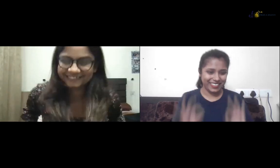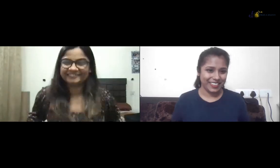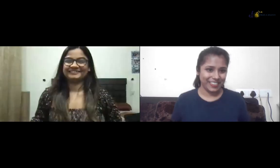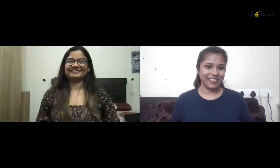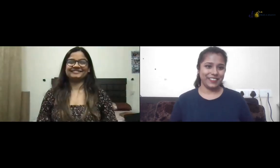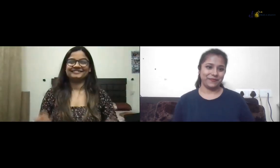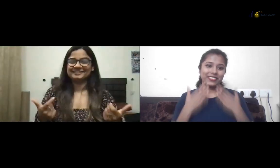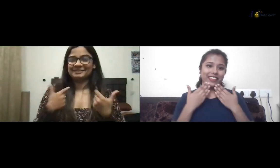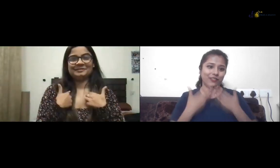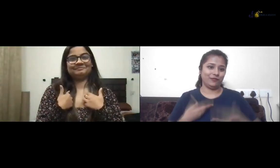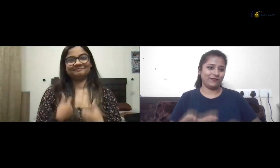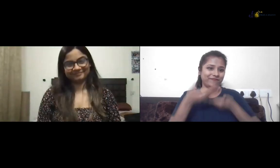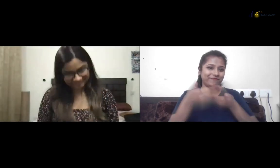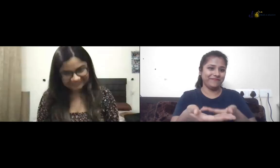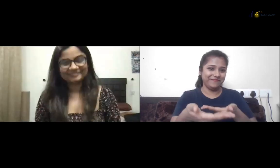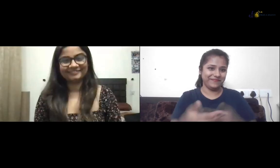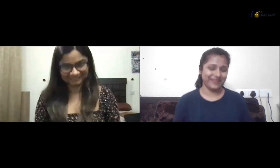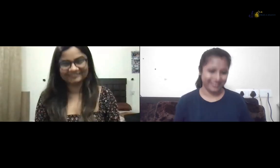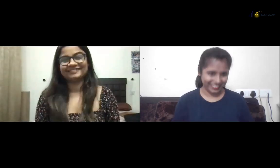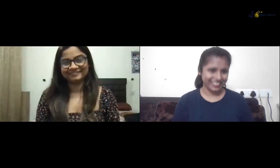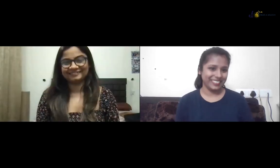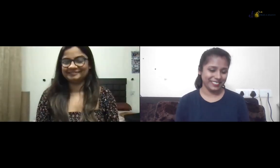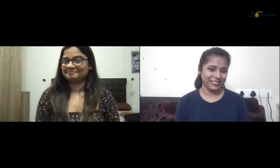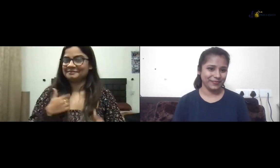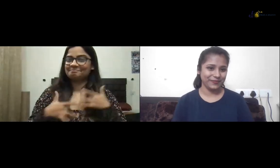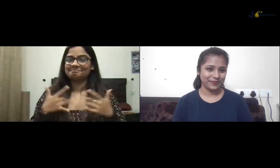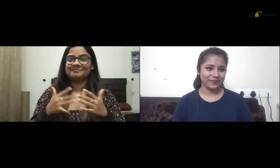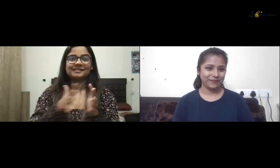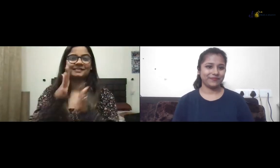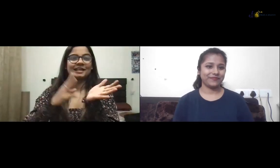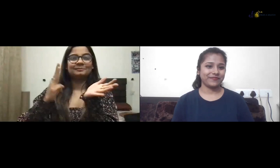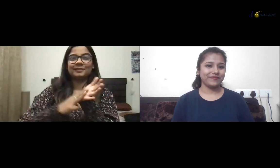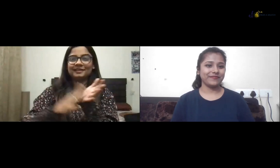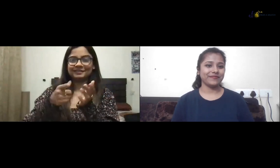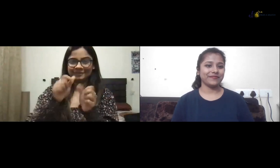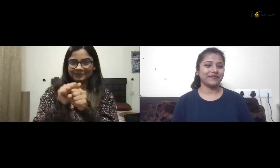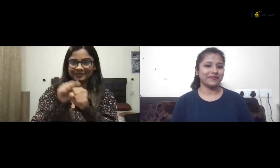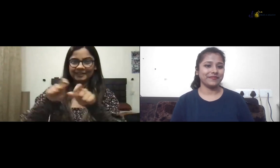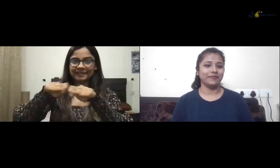Happy International Women's Day, Nikita. Yes, same to you. Thank you for inviting me.